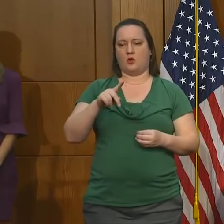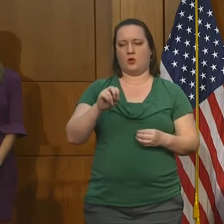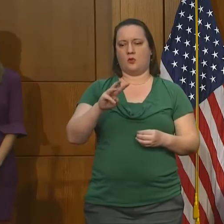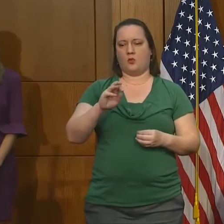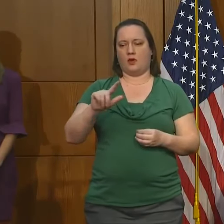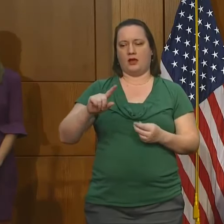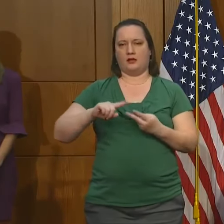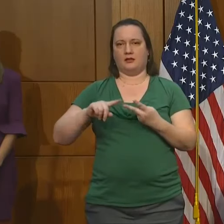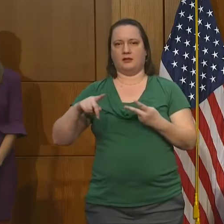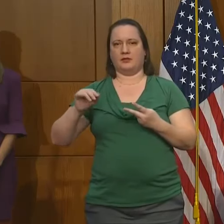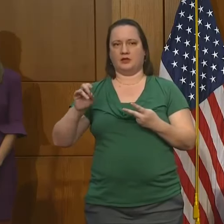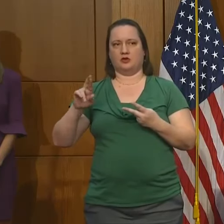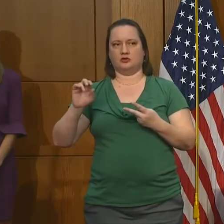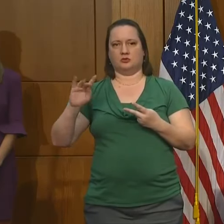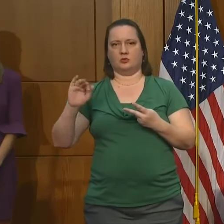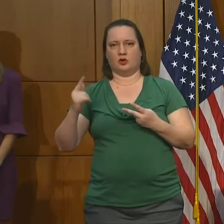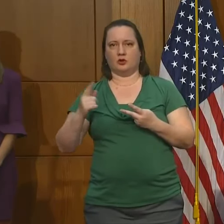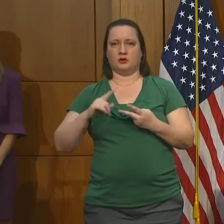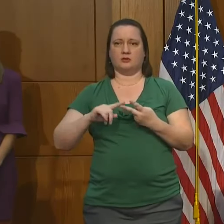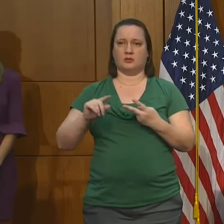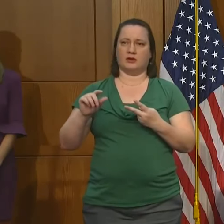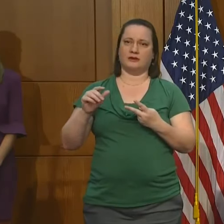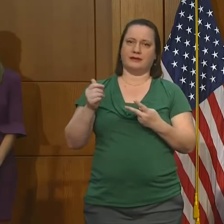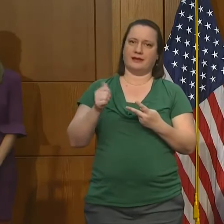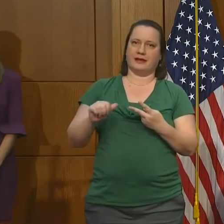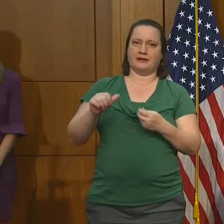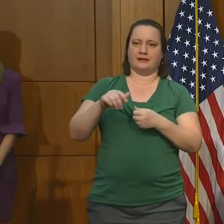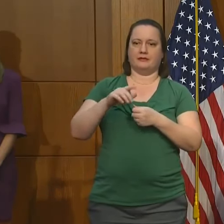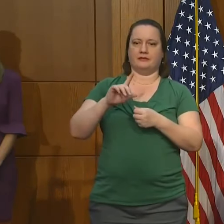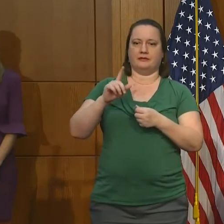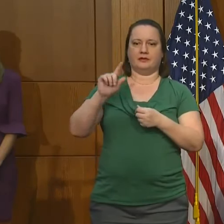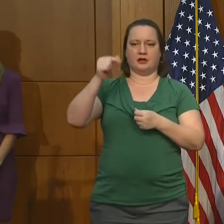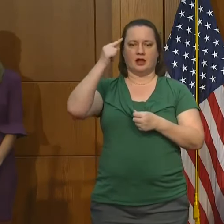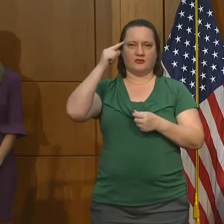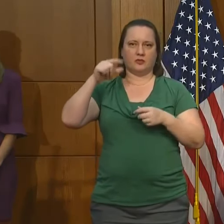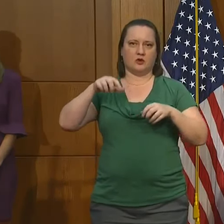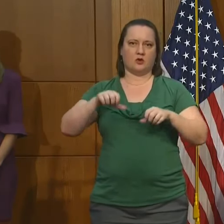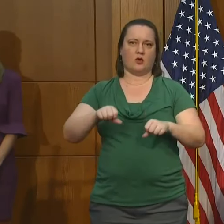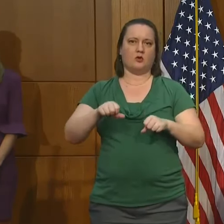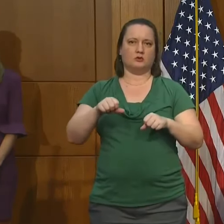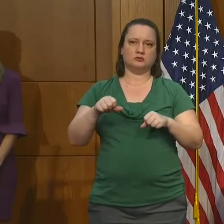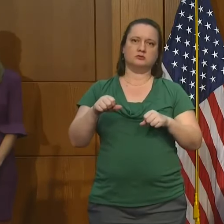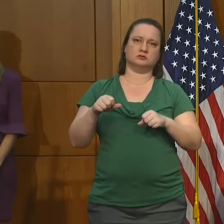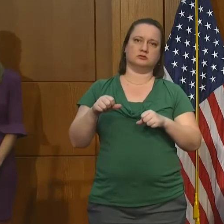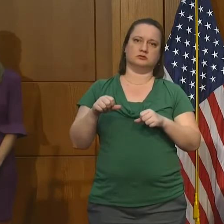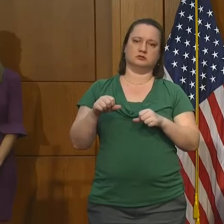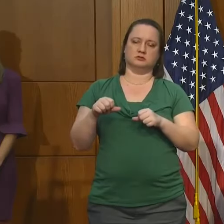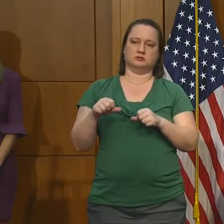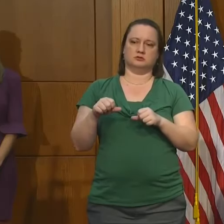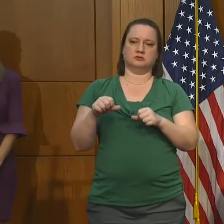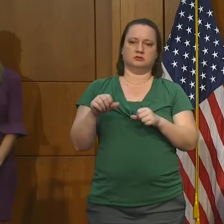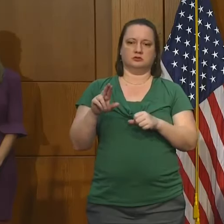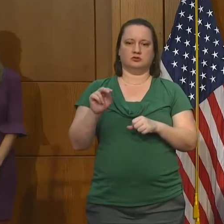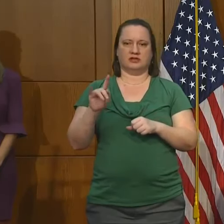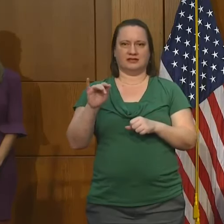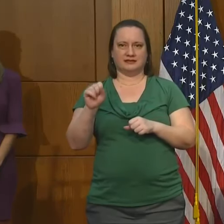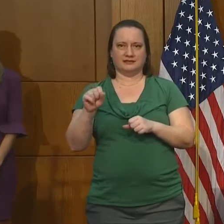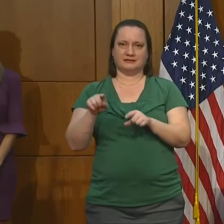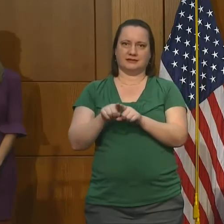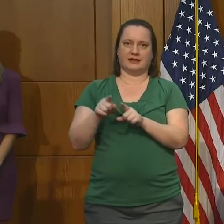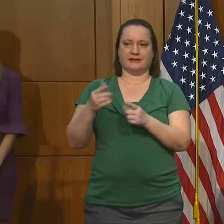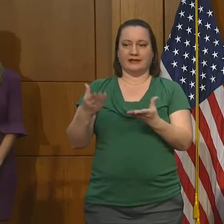over the municipality-owned water utilities such as here in Petersburg and in Danville. My question is, if